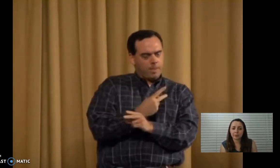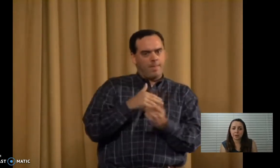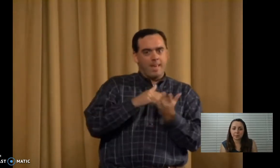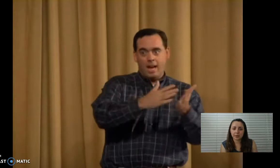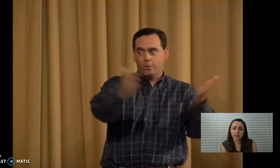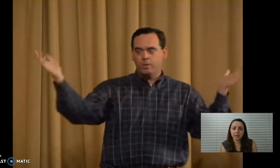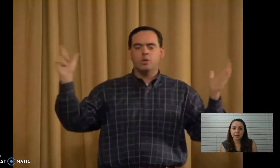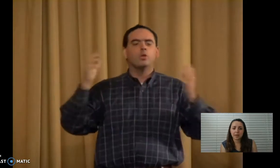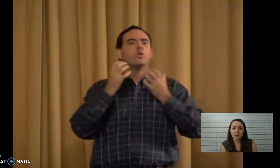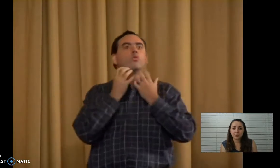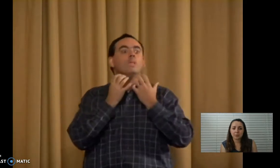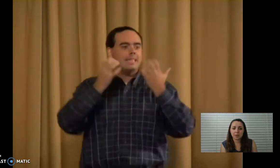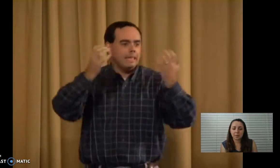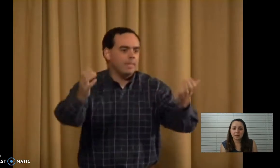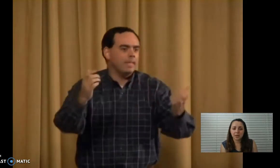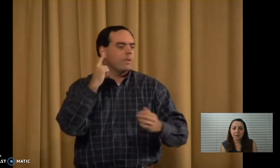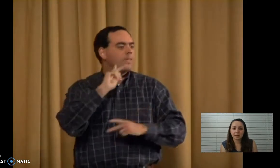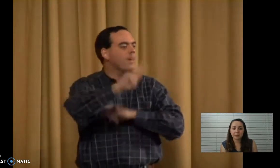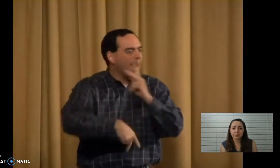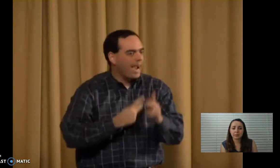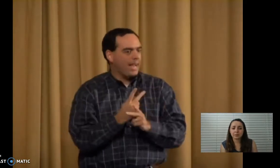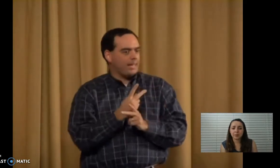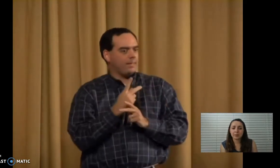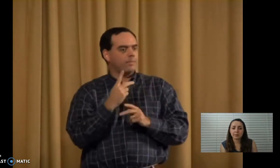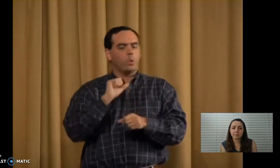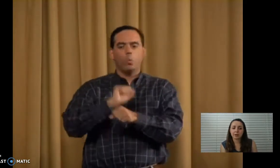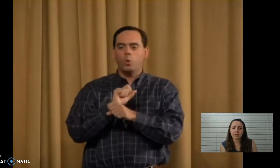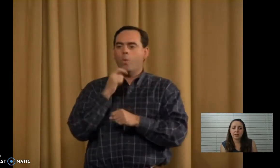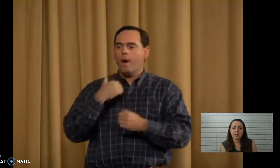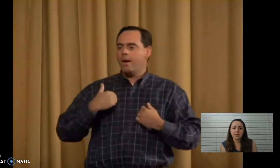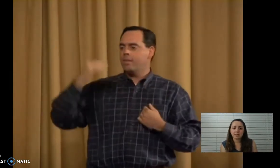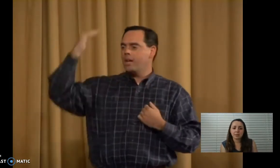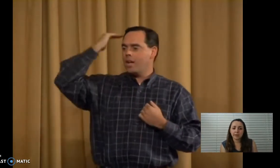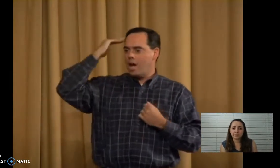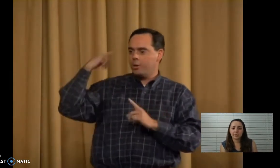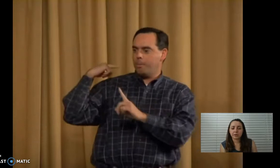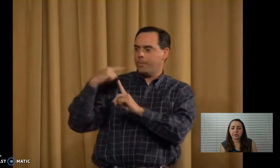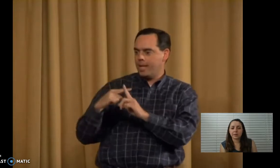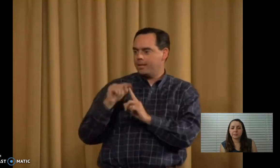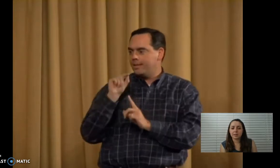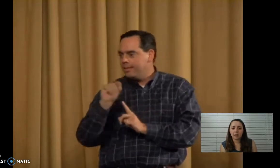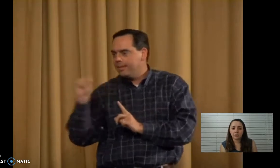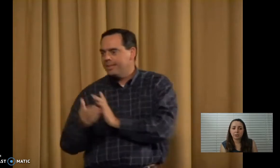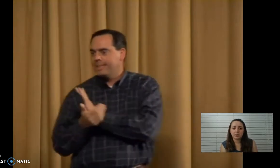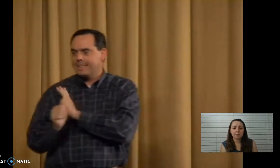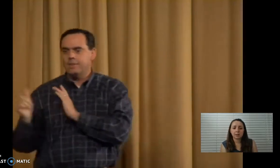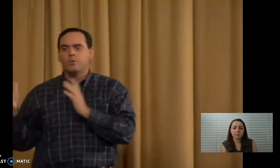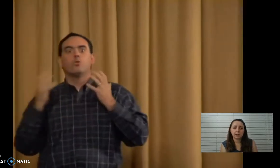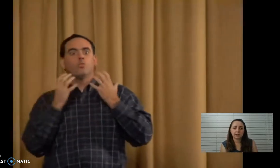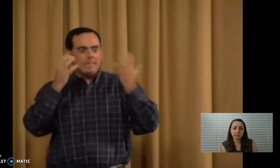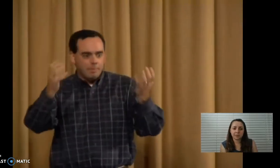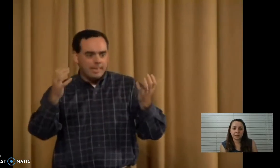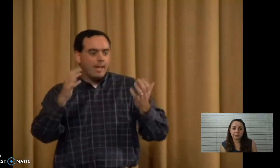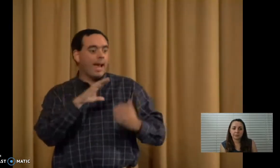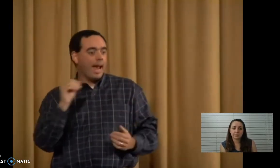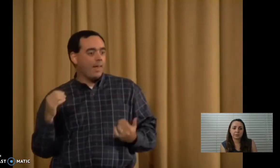work with their company, and multiply them all together, and they're all screaming for this kind of worker who has the knowledge plus all